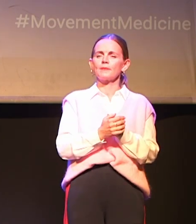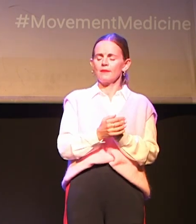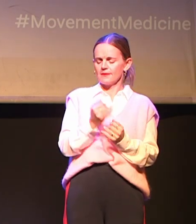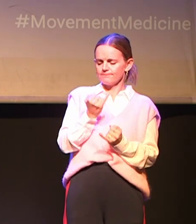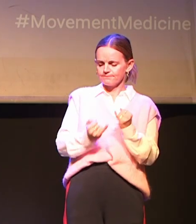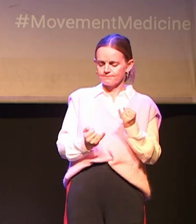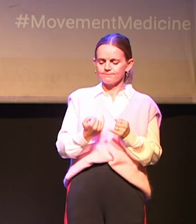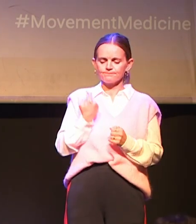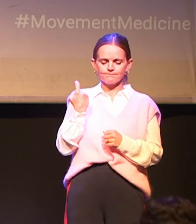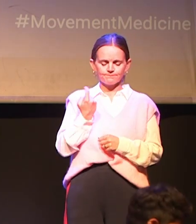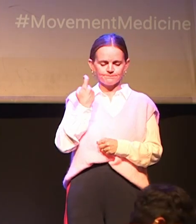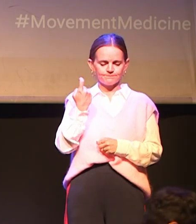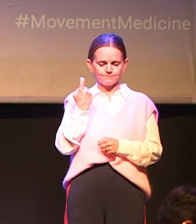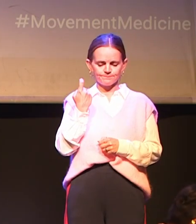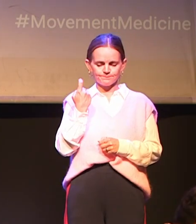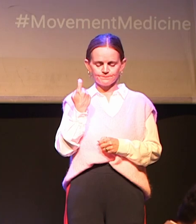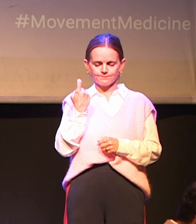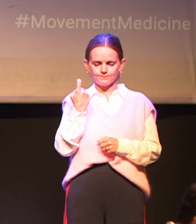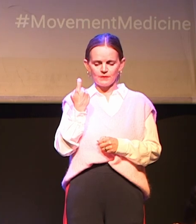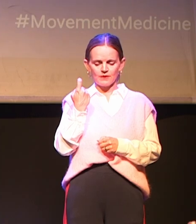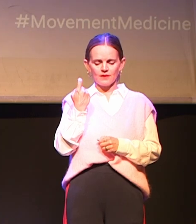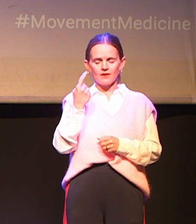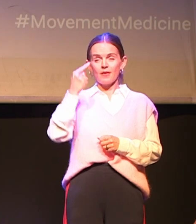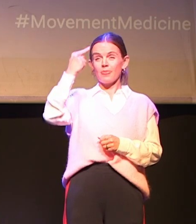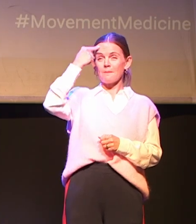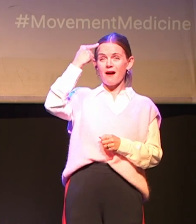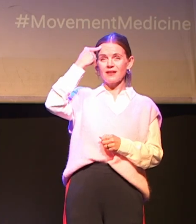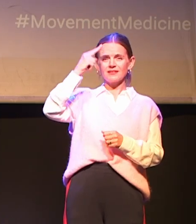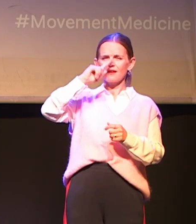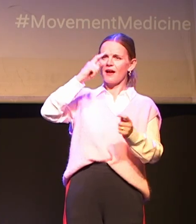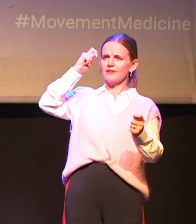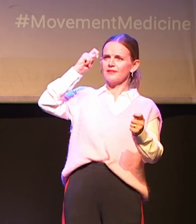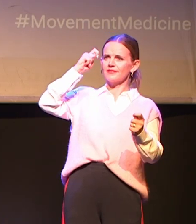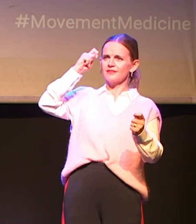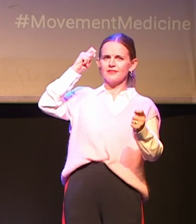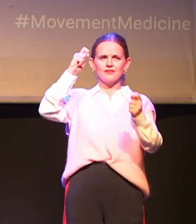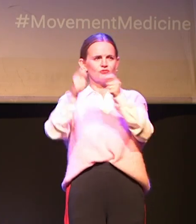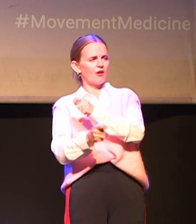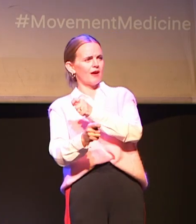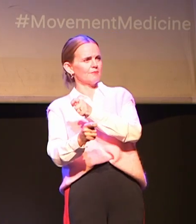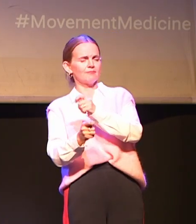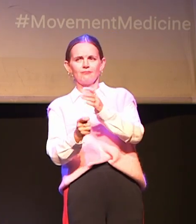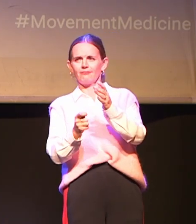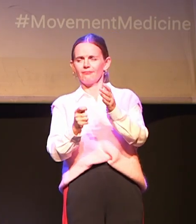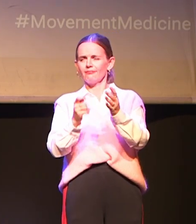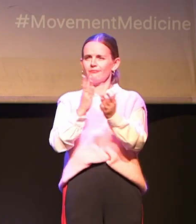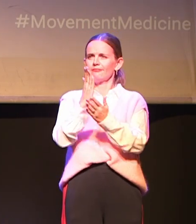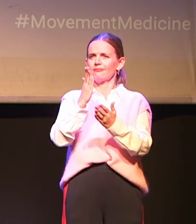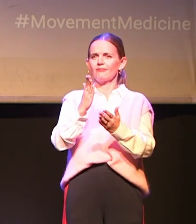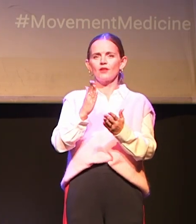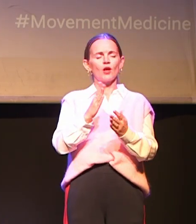around um, that the mind can't transform our spiritual reality, and we don't just live in a